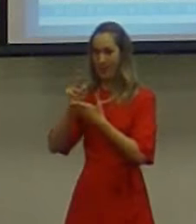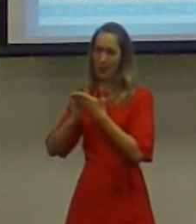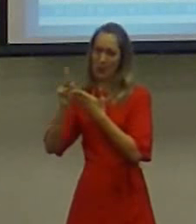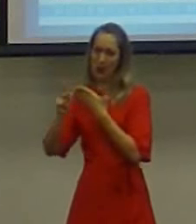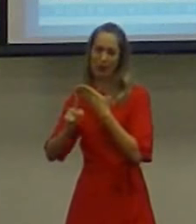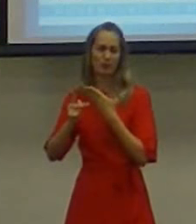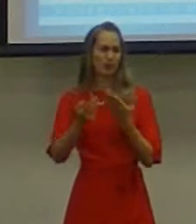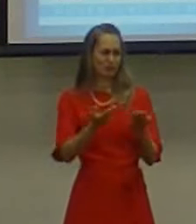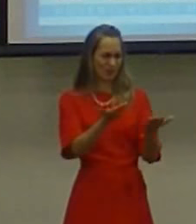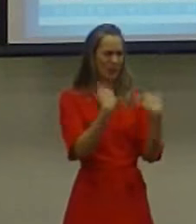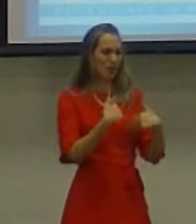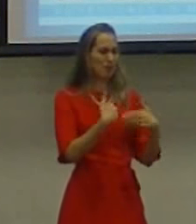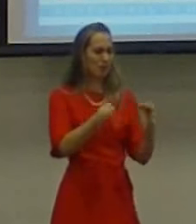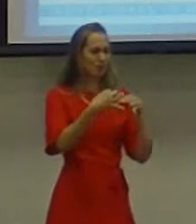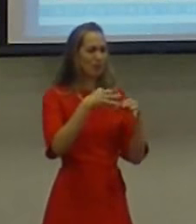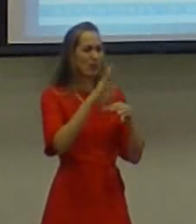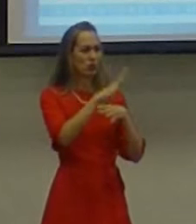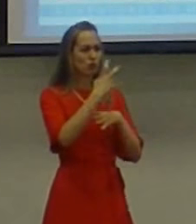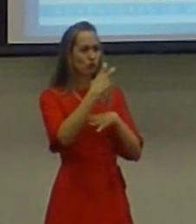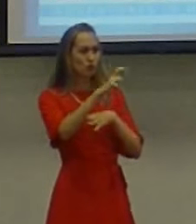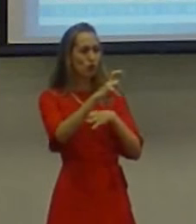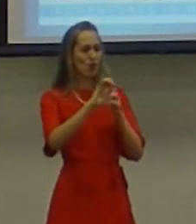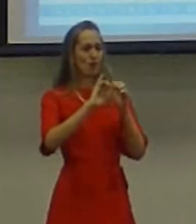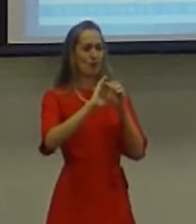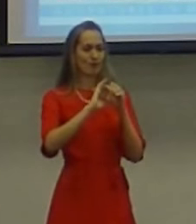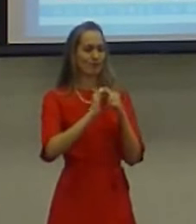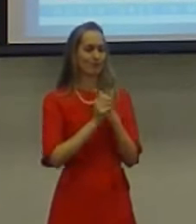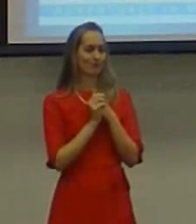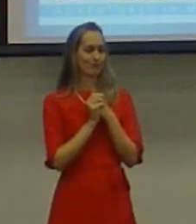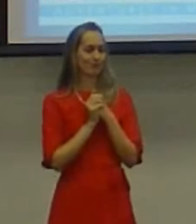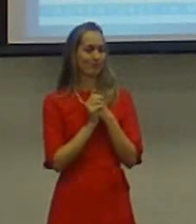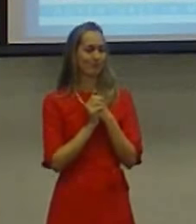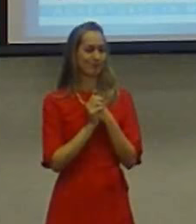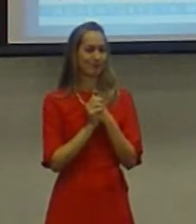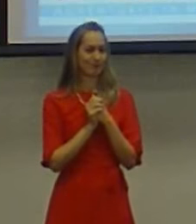come up here and tell us about your journey and how DiscipleTrips was part of that.